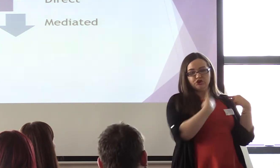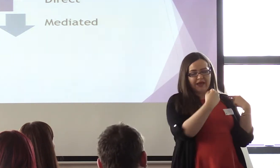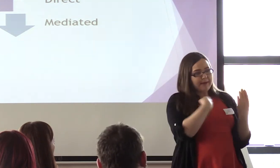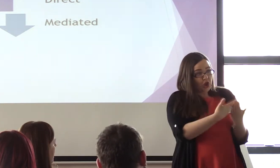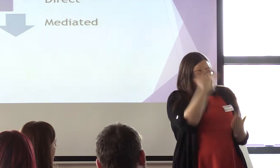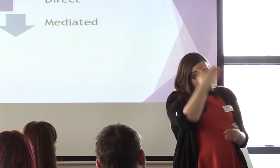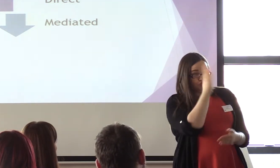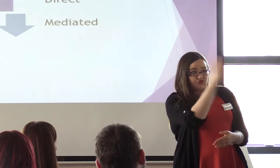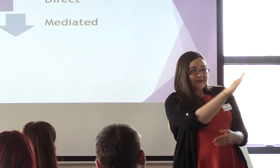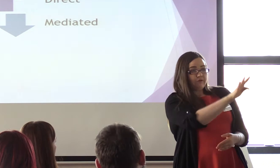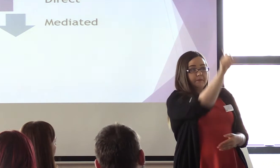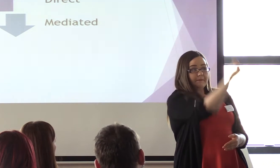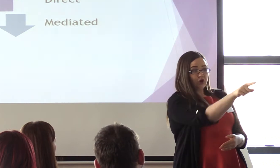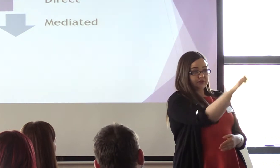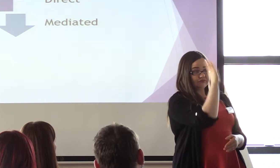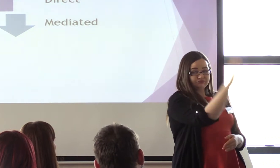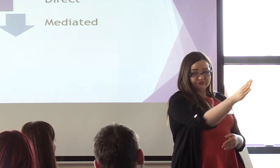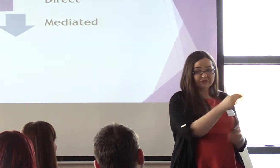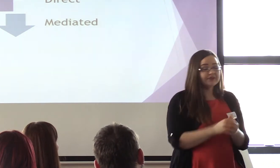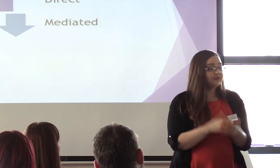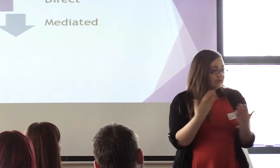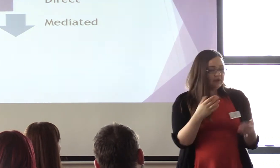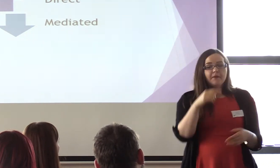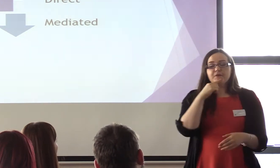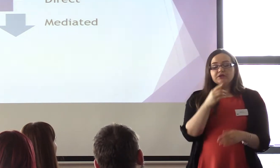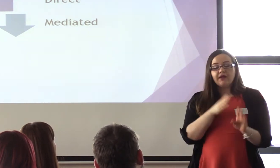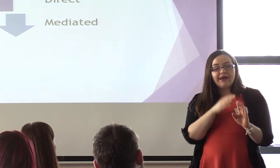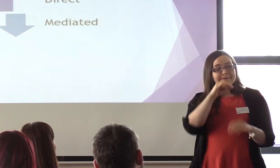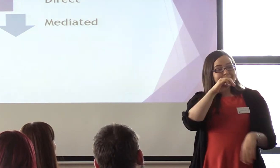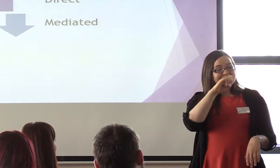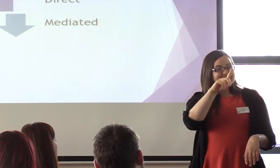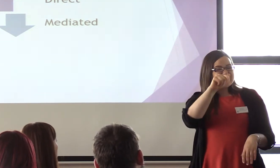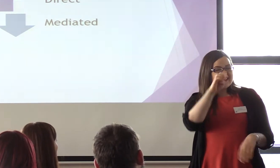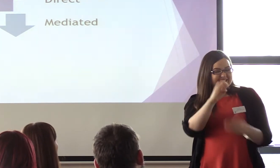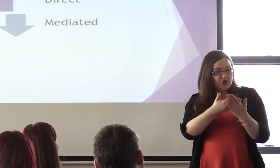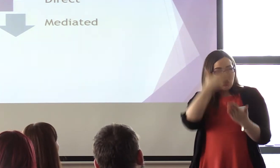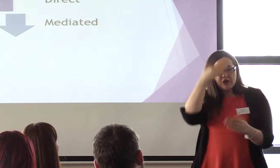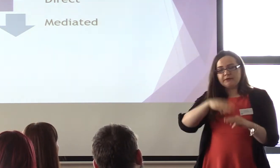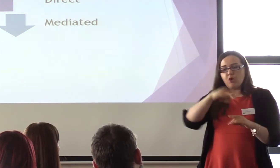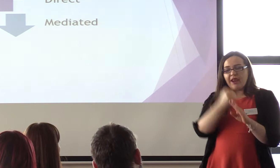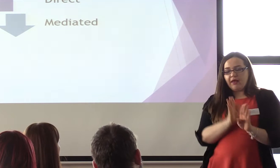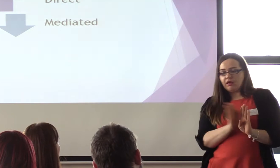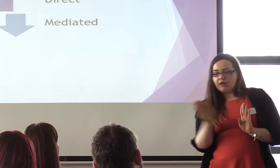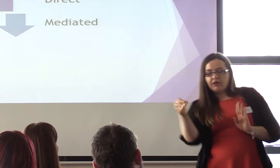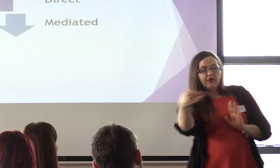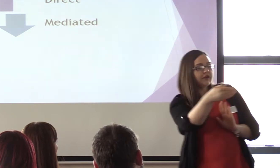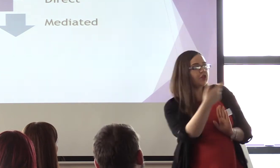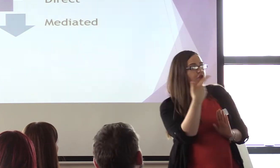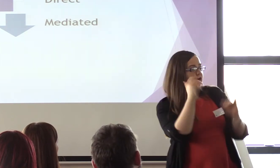individual is learning through a common language, and so therefore their learning is direct. Mediated learning